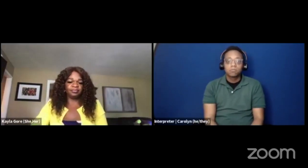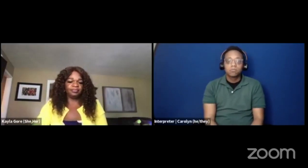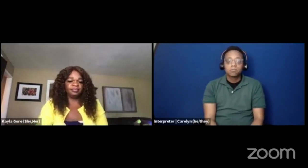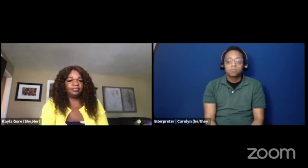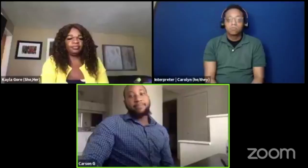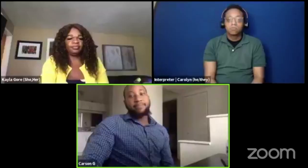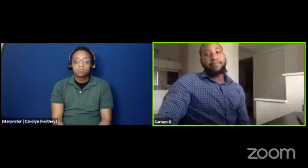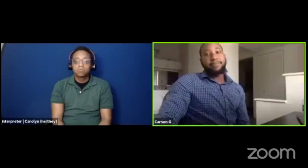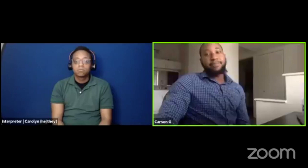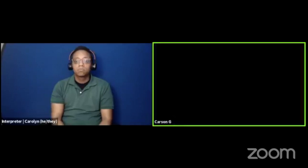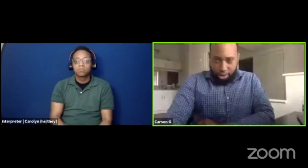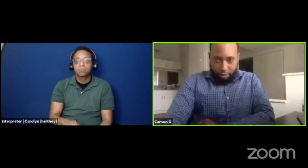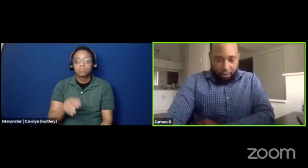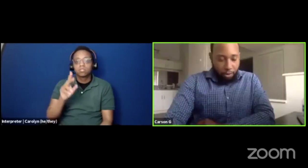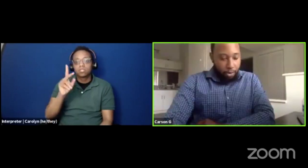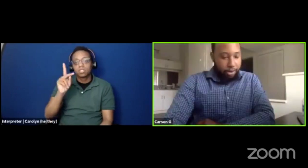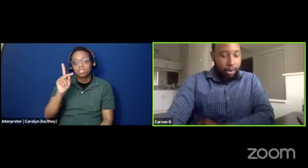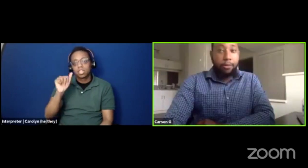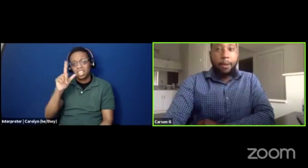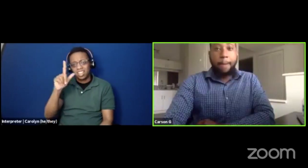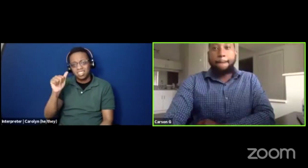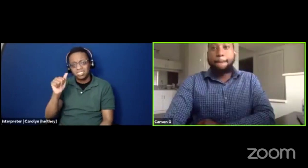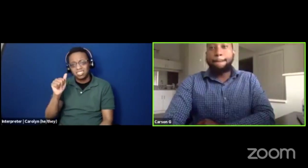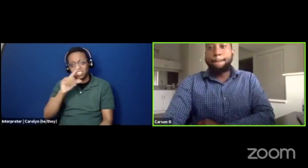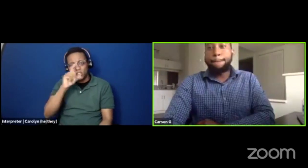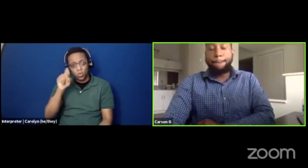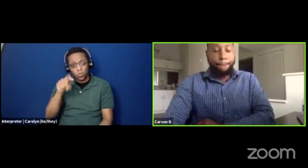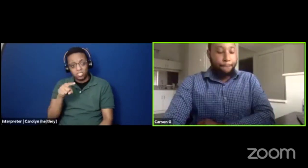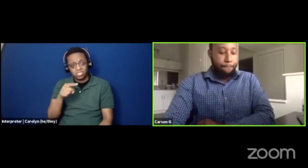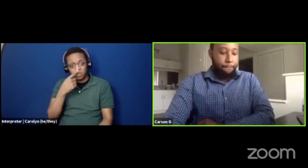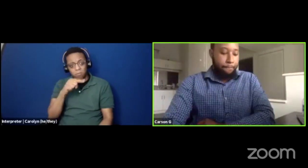Kayla, do me a favor. Can you repeat the question one more time for me?